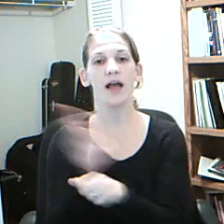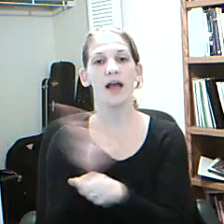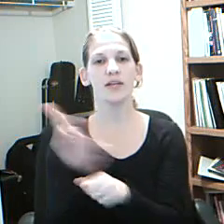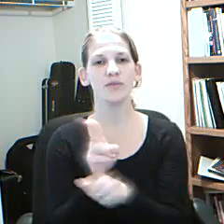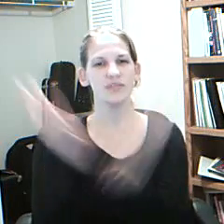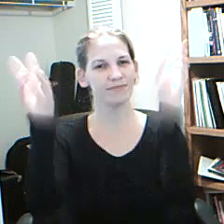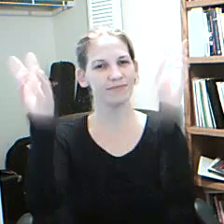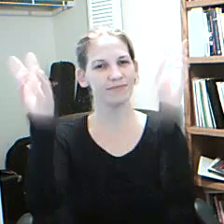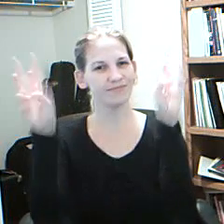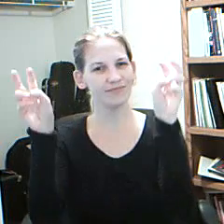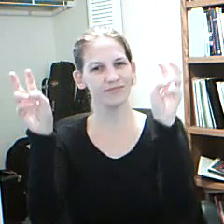S-M-A-R-T